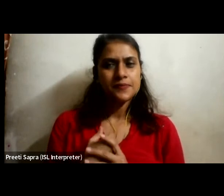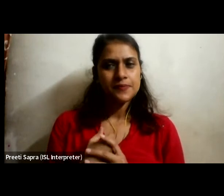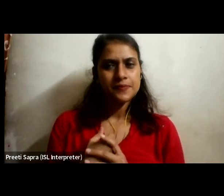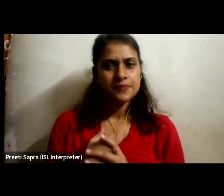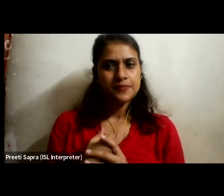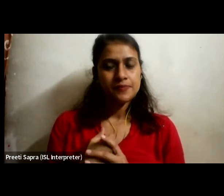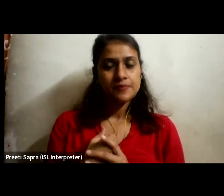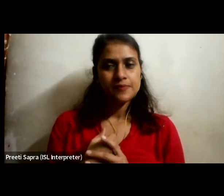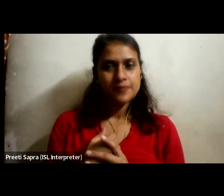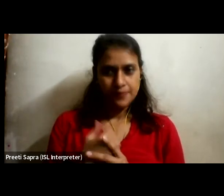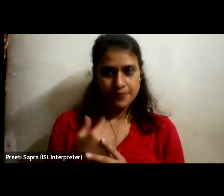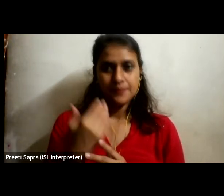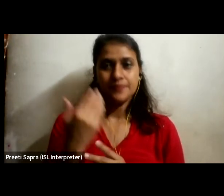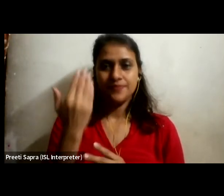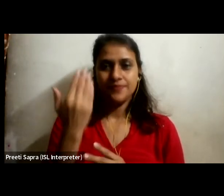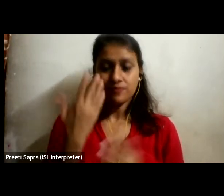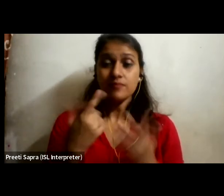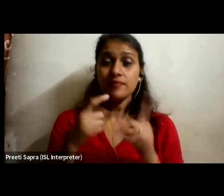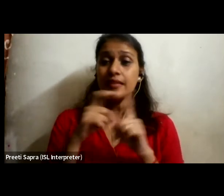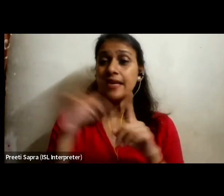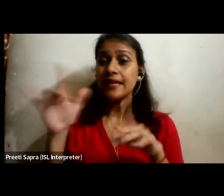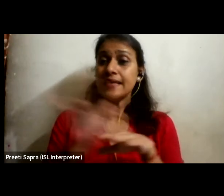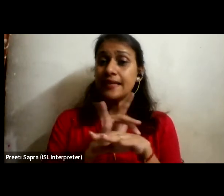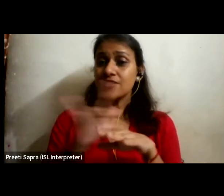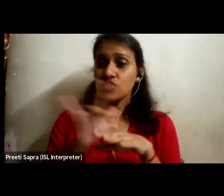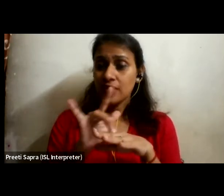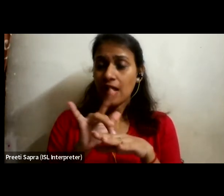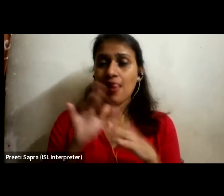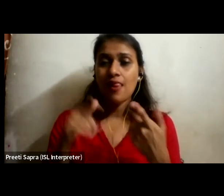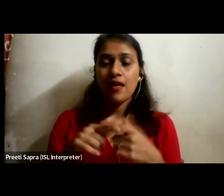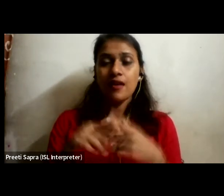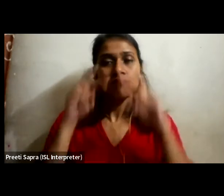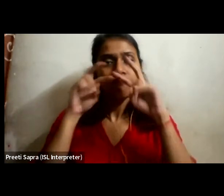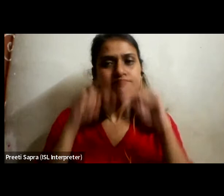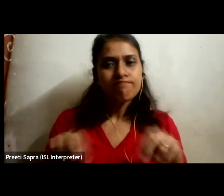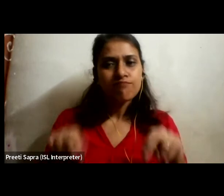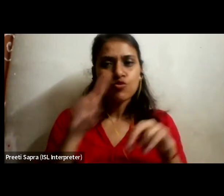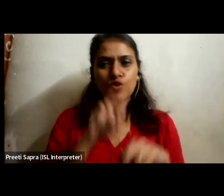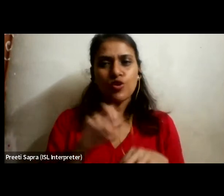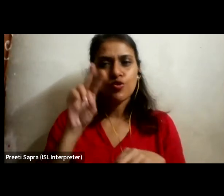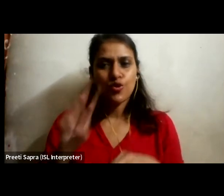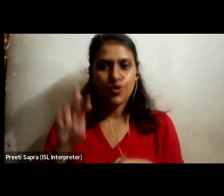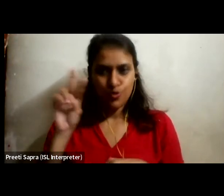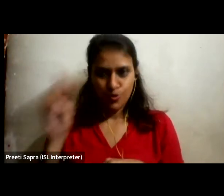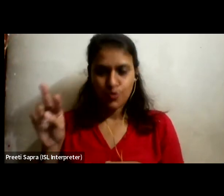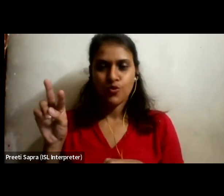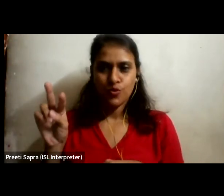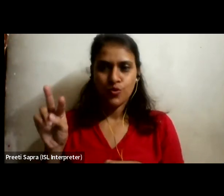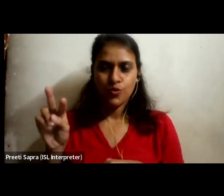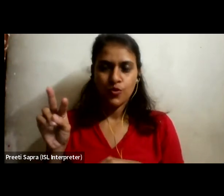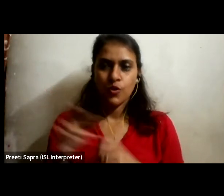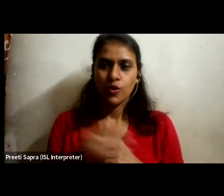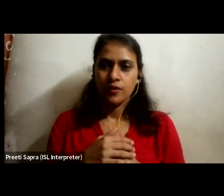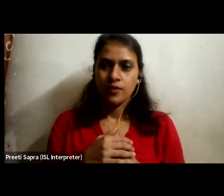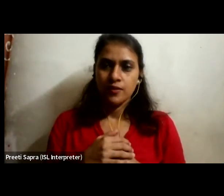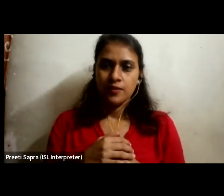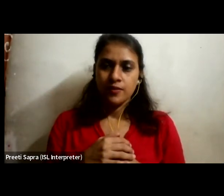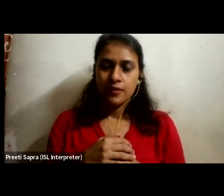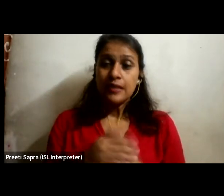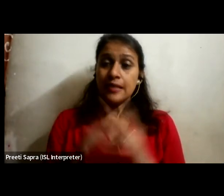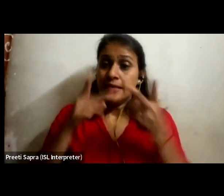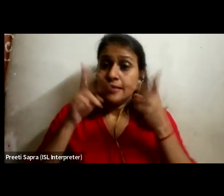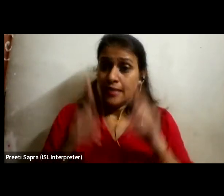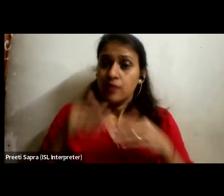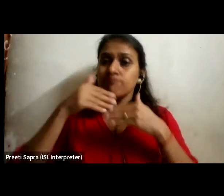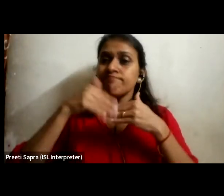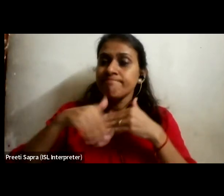unveiled the Digital Charter Implementation Act 2022. So came out in June, and I mean it's still going through a